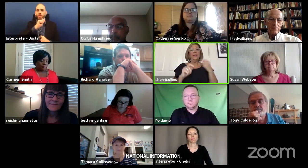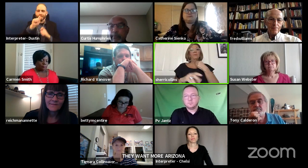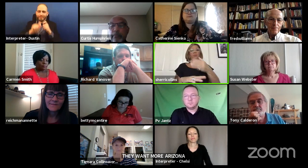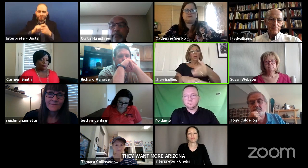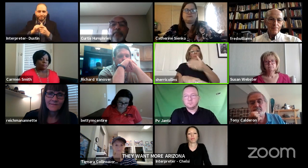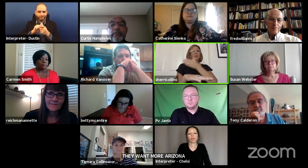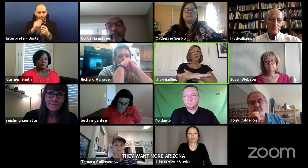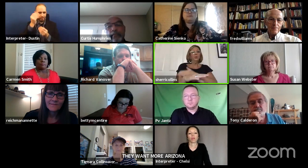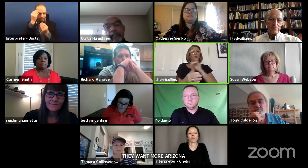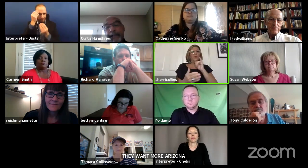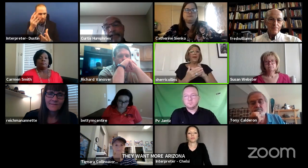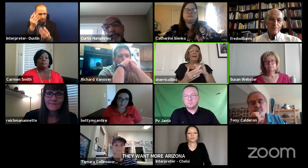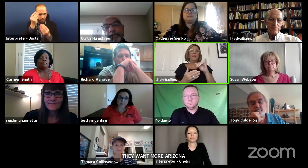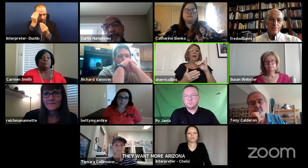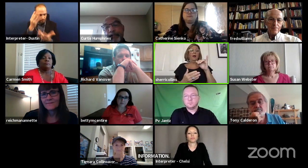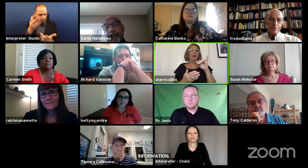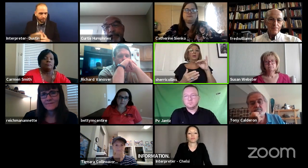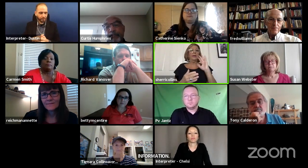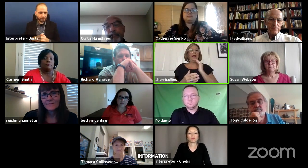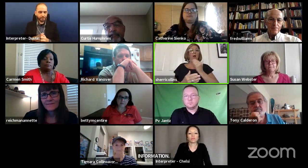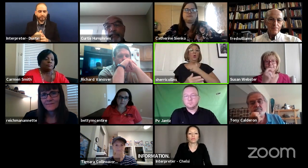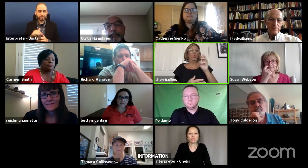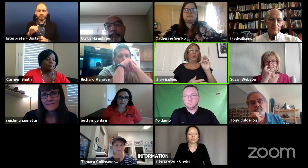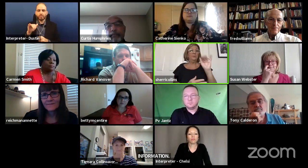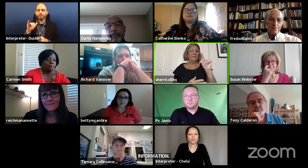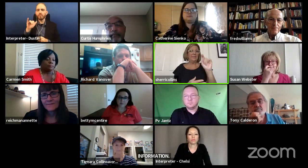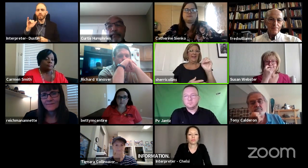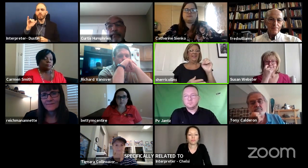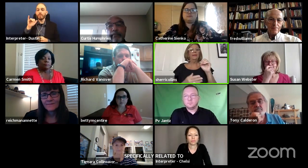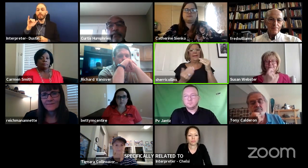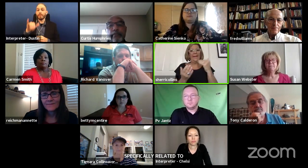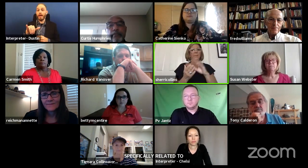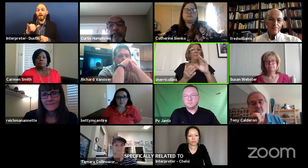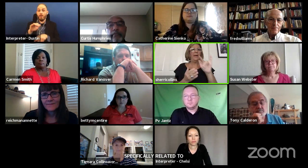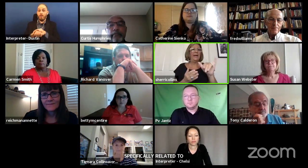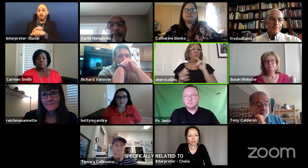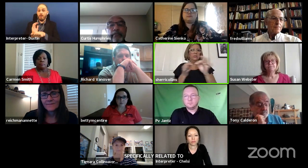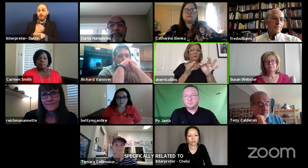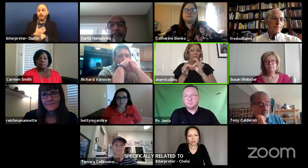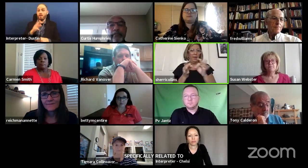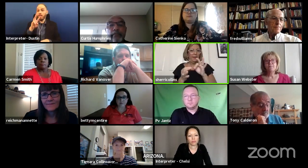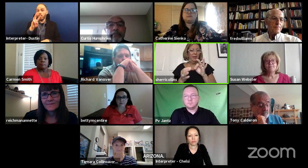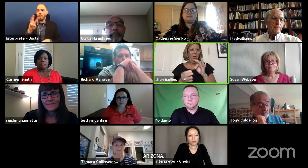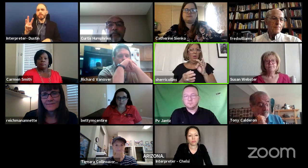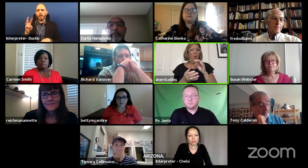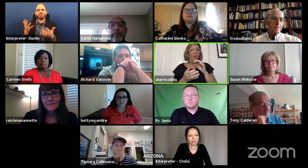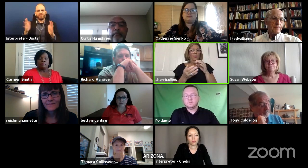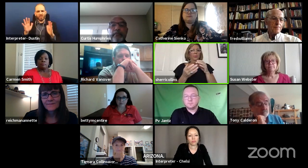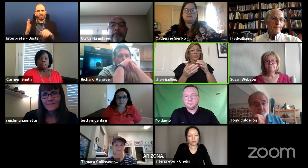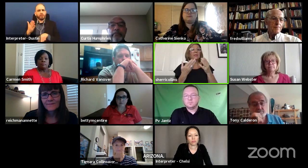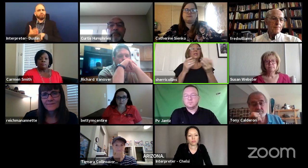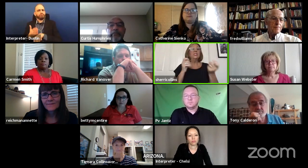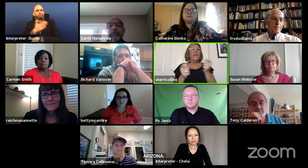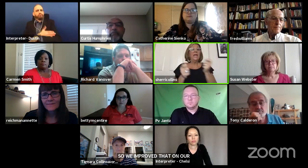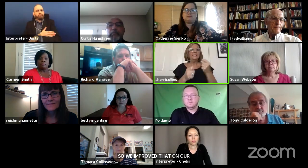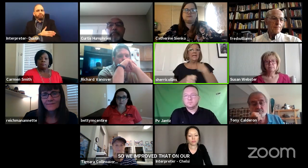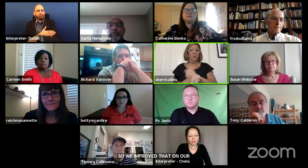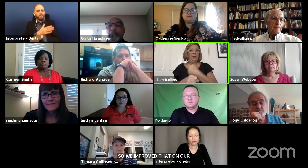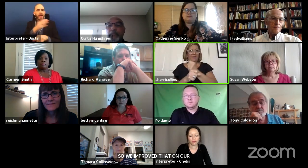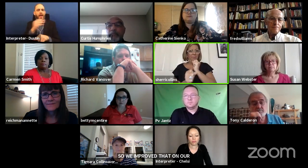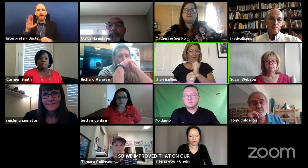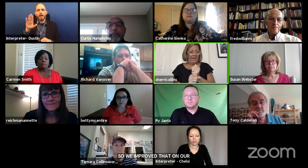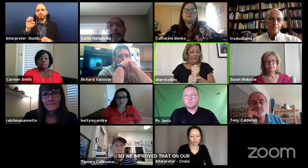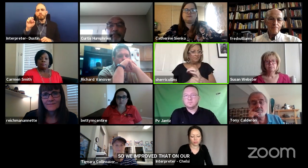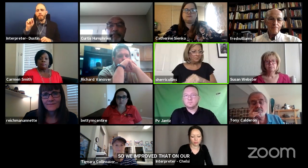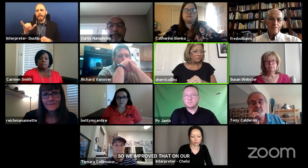So we improved that on our website. Again, Betty will explain the changes that